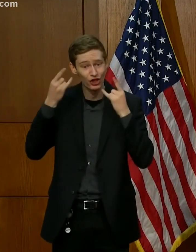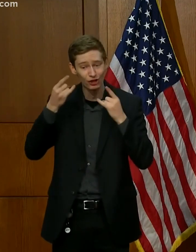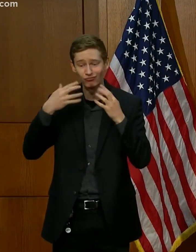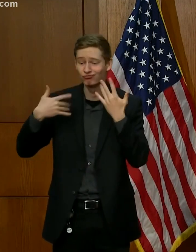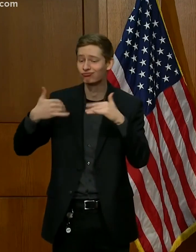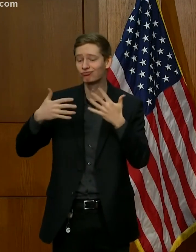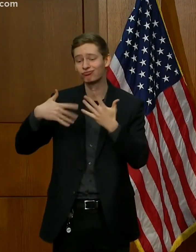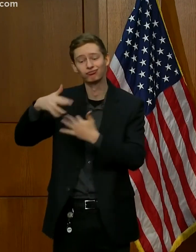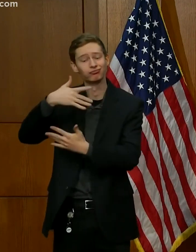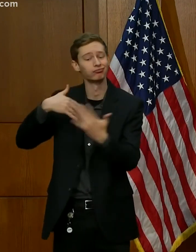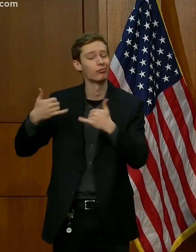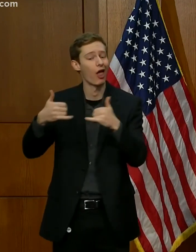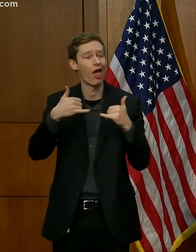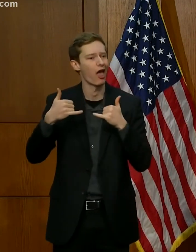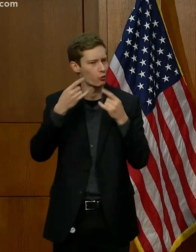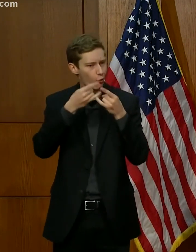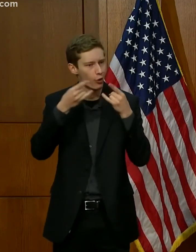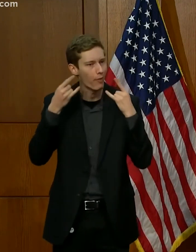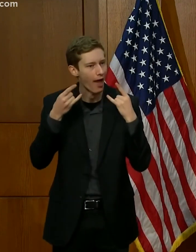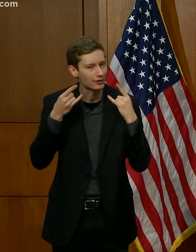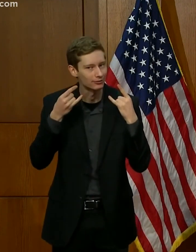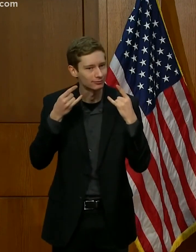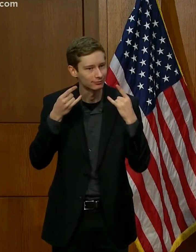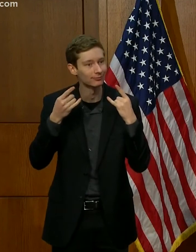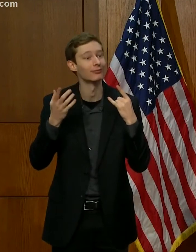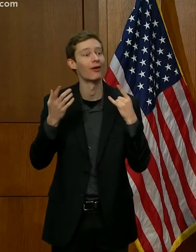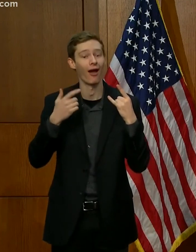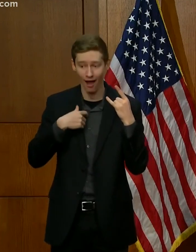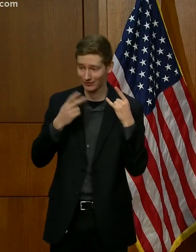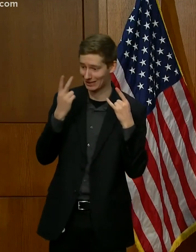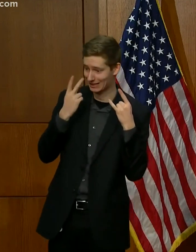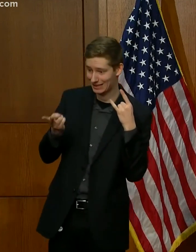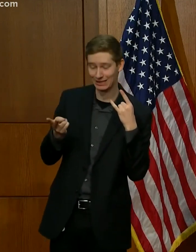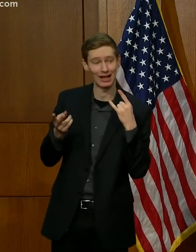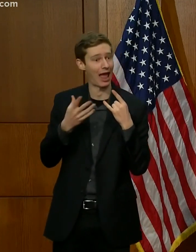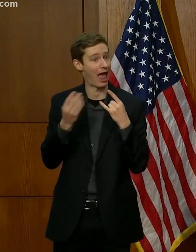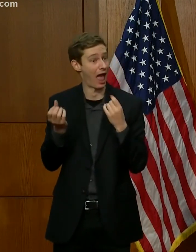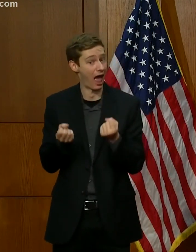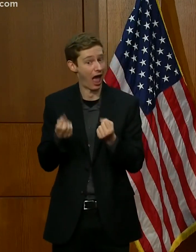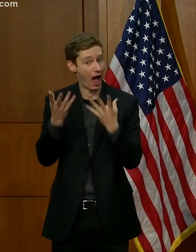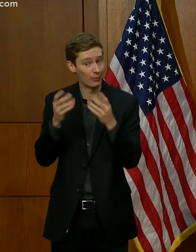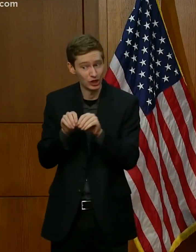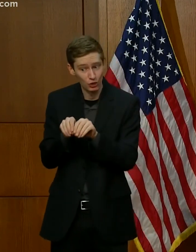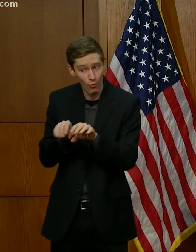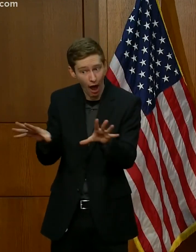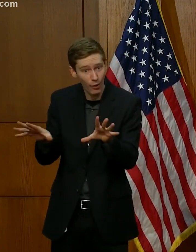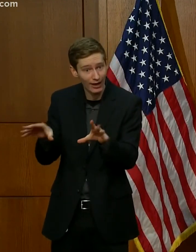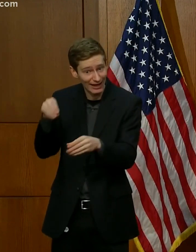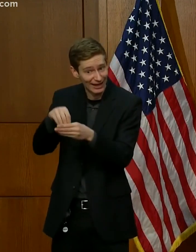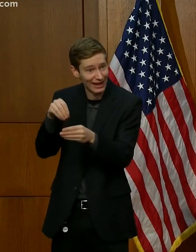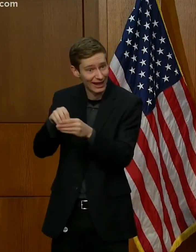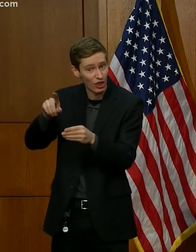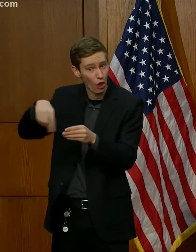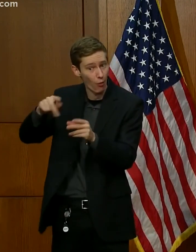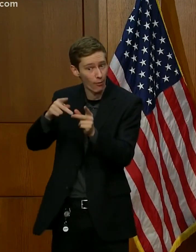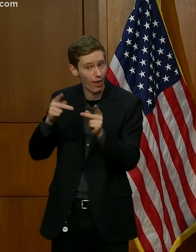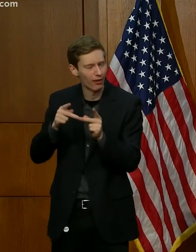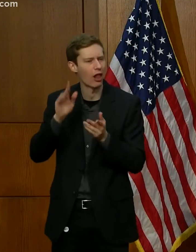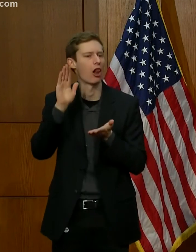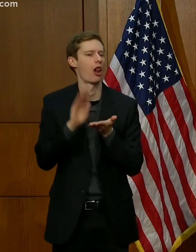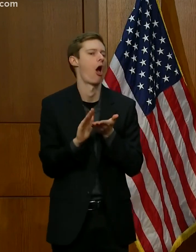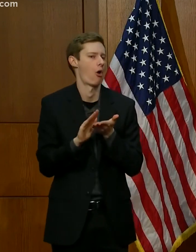those places, and the number of outbreaks of infections has been very, very low. So that we